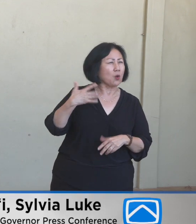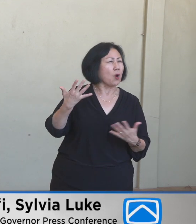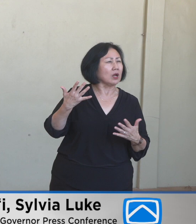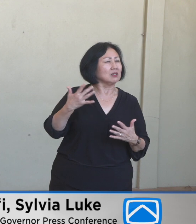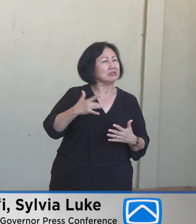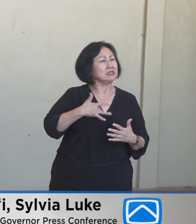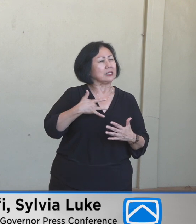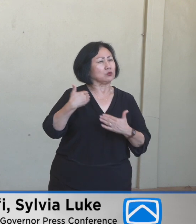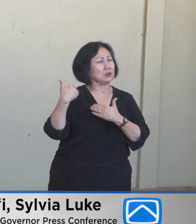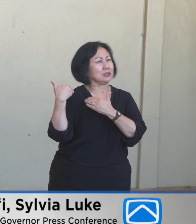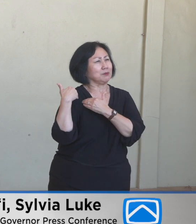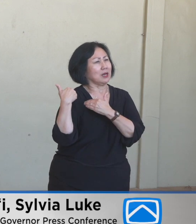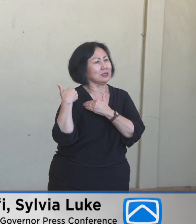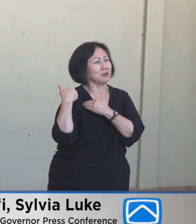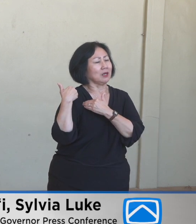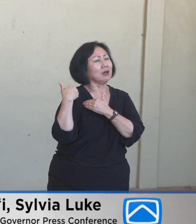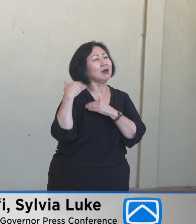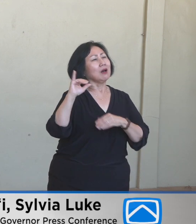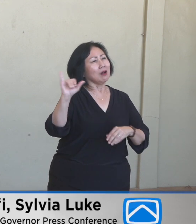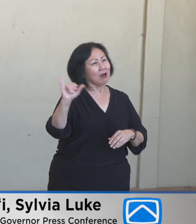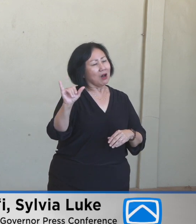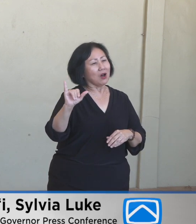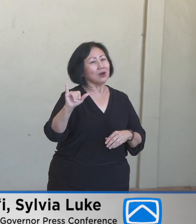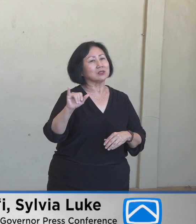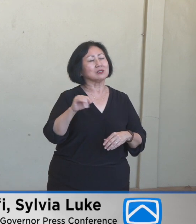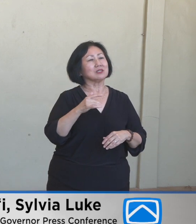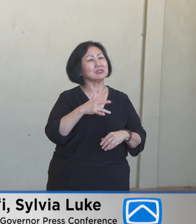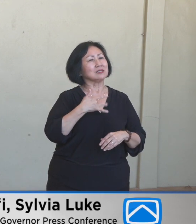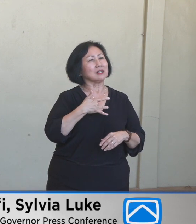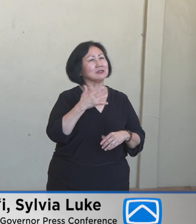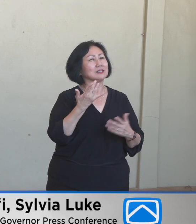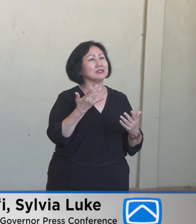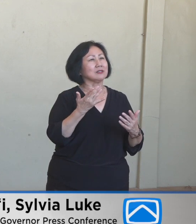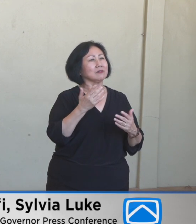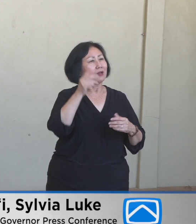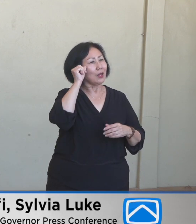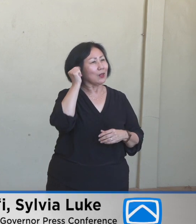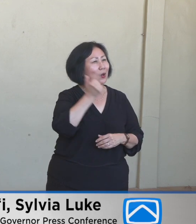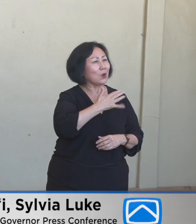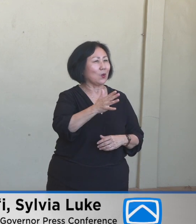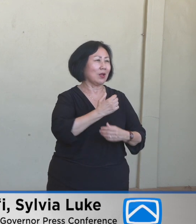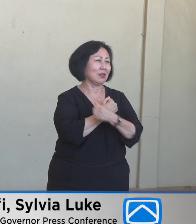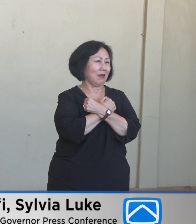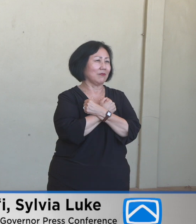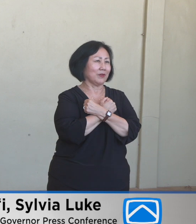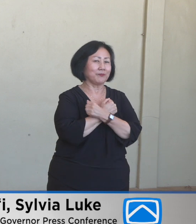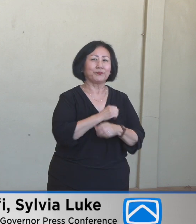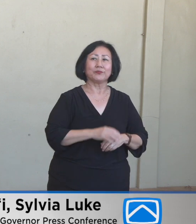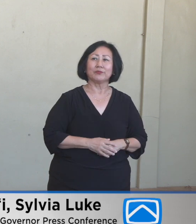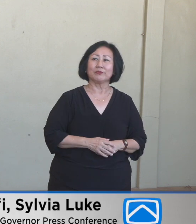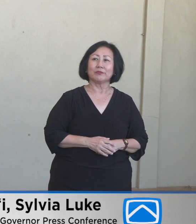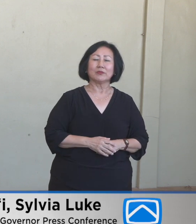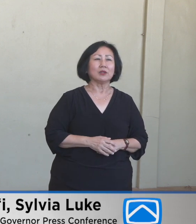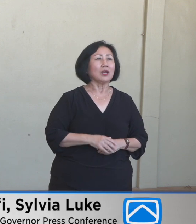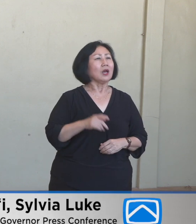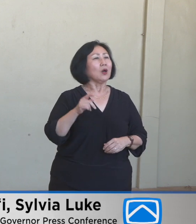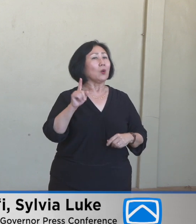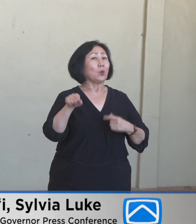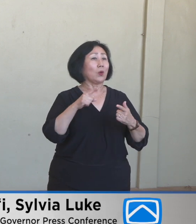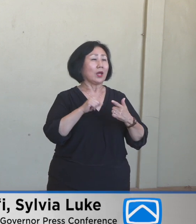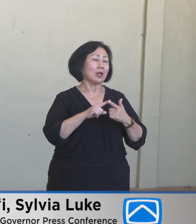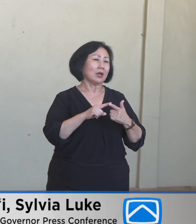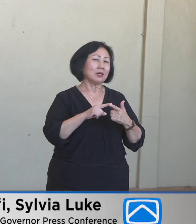of responsibility, but at the same time, a great sense of aloha and love. What we always hear when